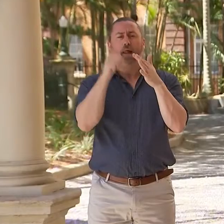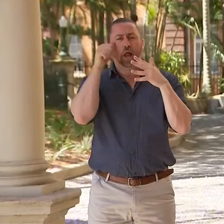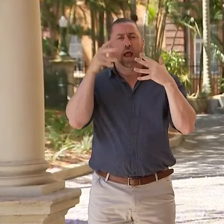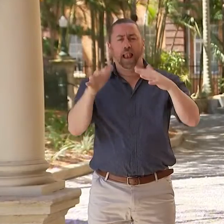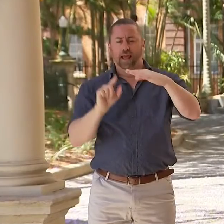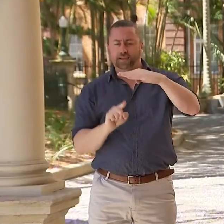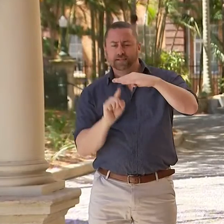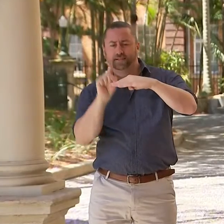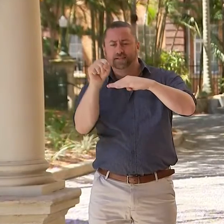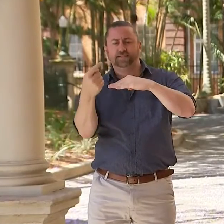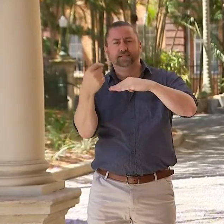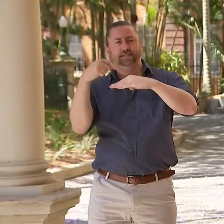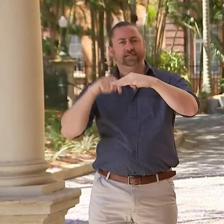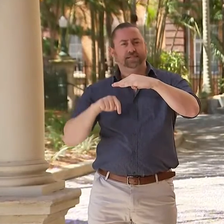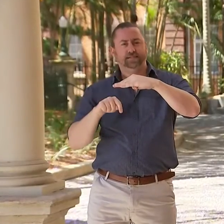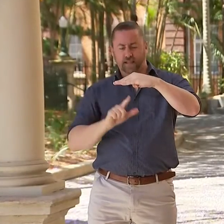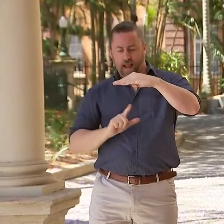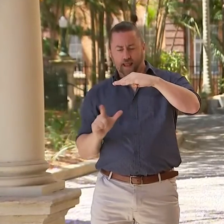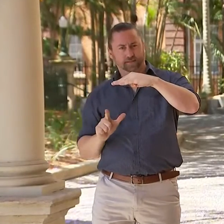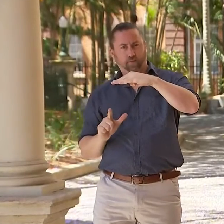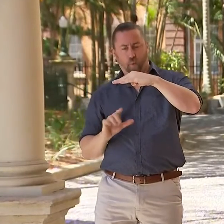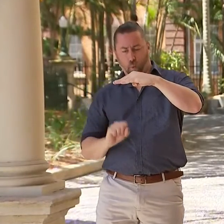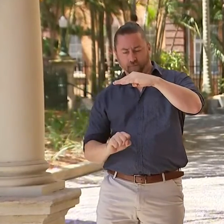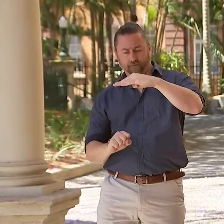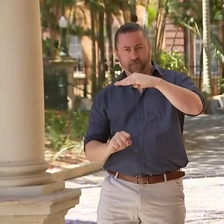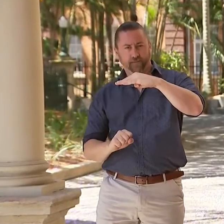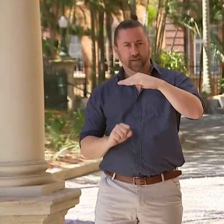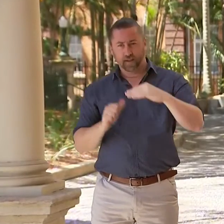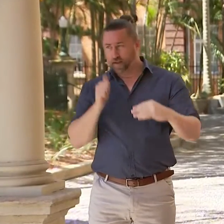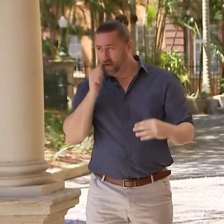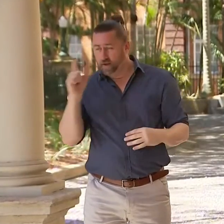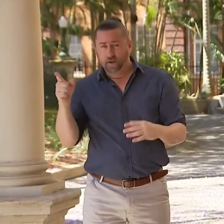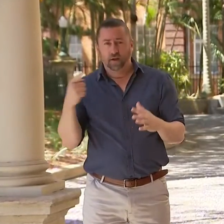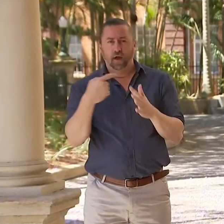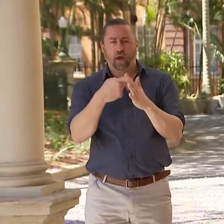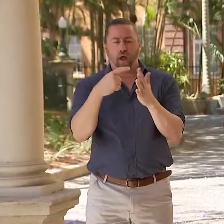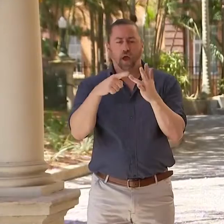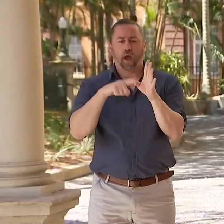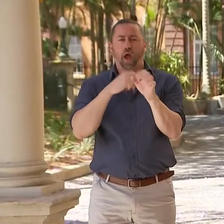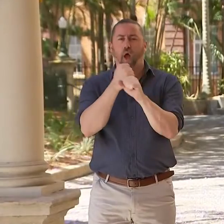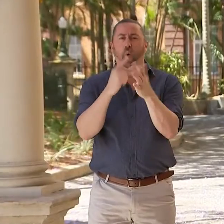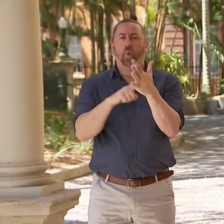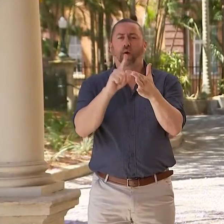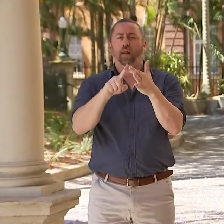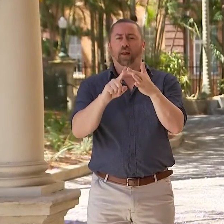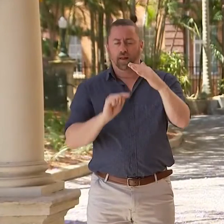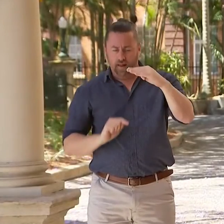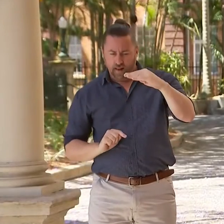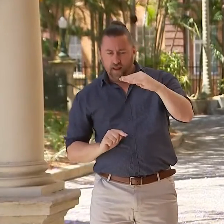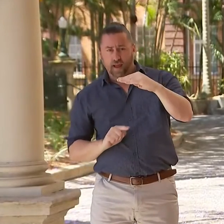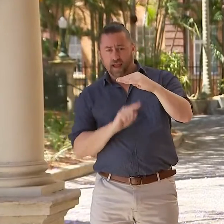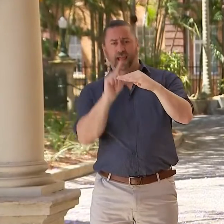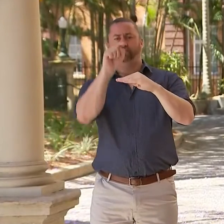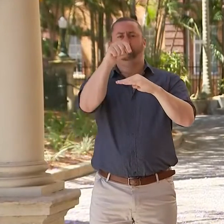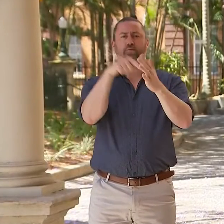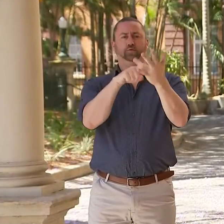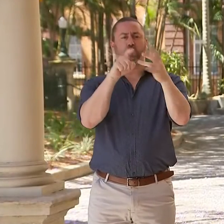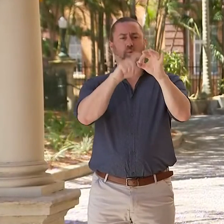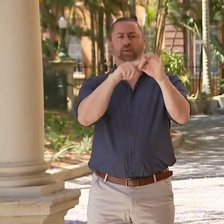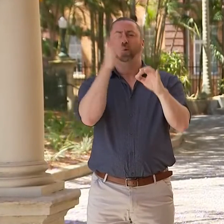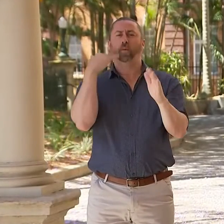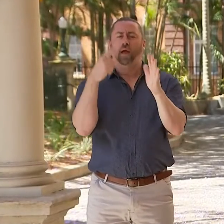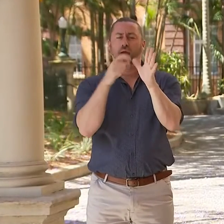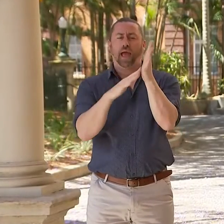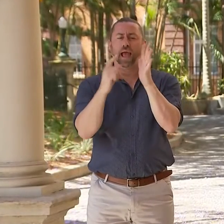and out of restricted zones, given that Kyogo case from last week kind of was able to be infected coming to Queensland